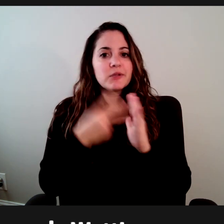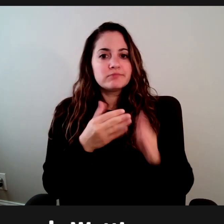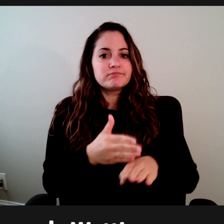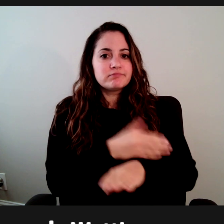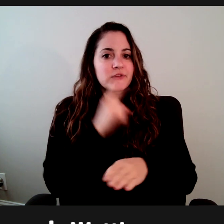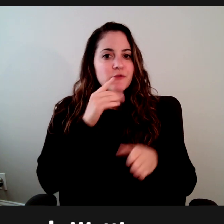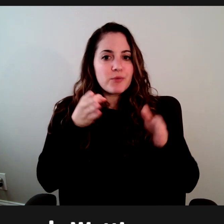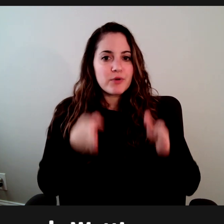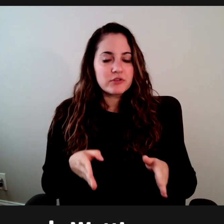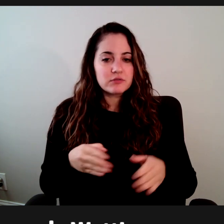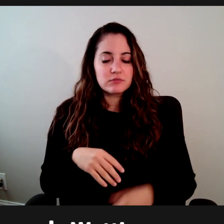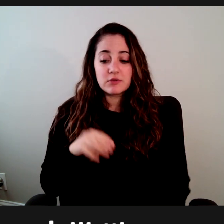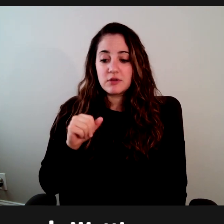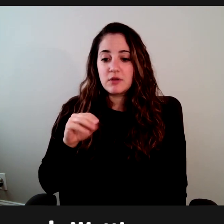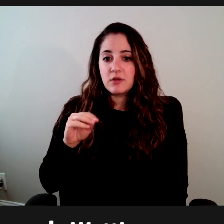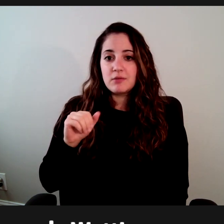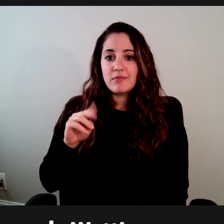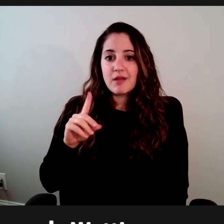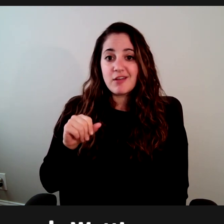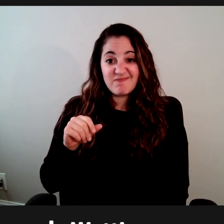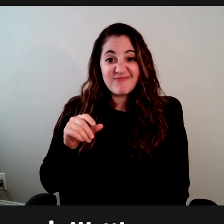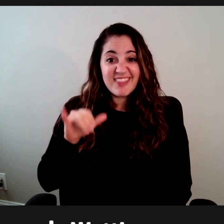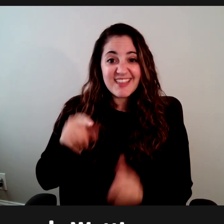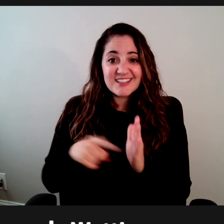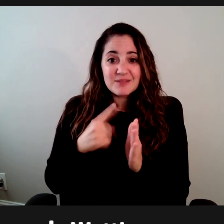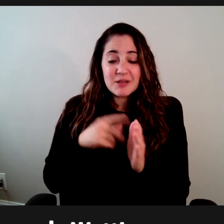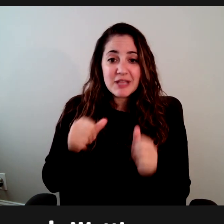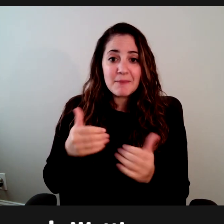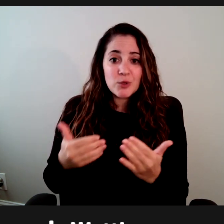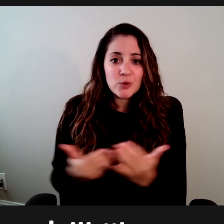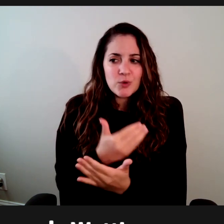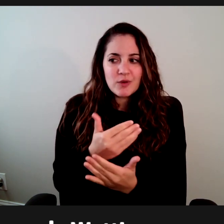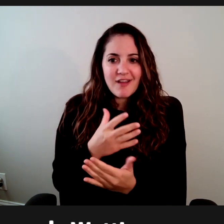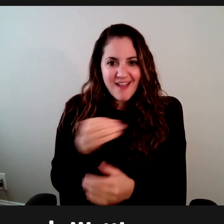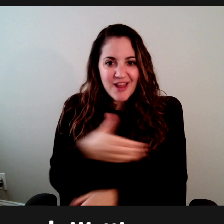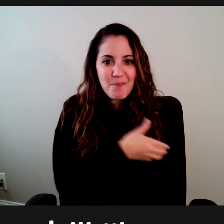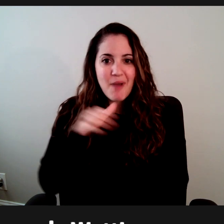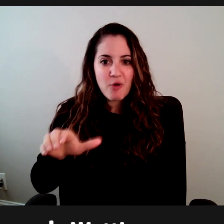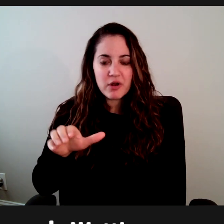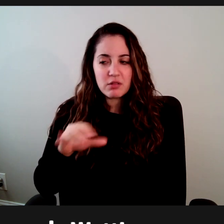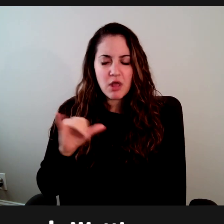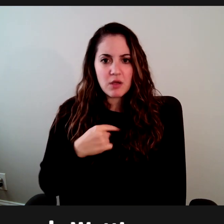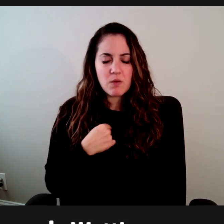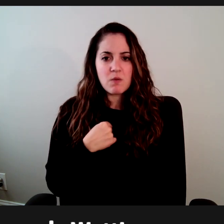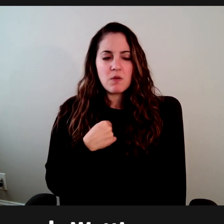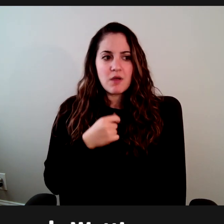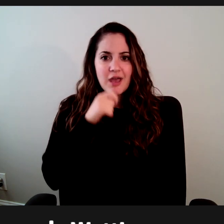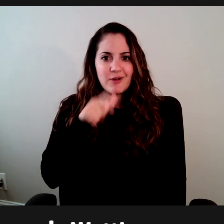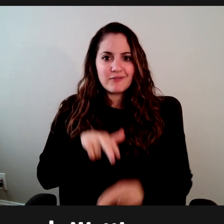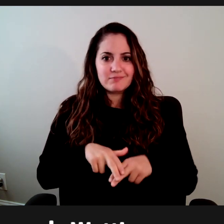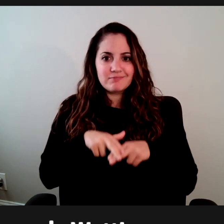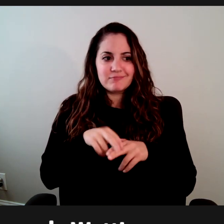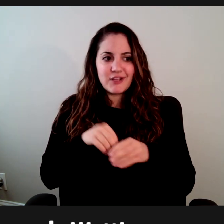them. Yeah. And that can be so new and really empowering all at the same time of like, oh, wow, like